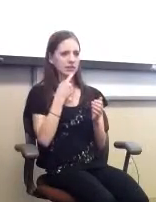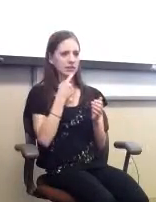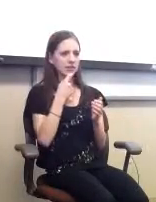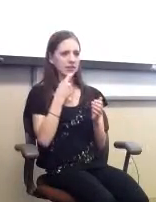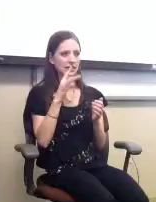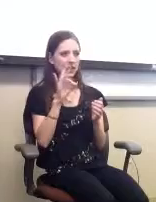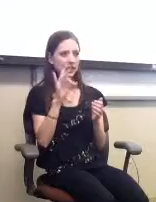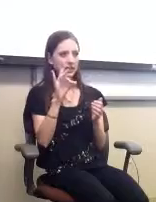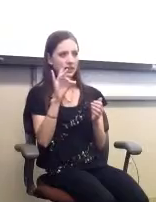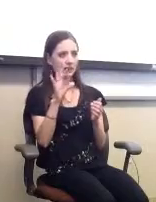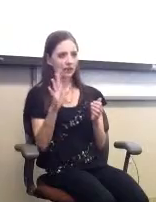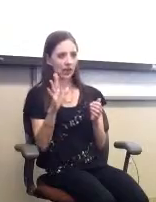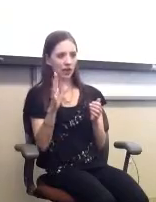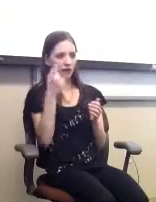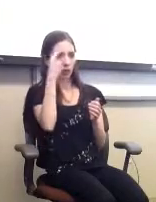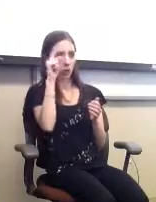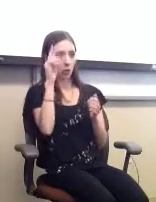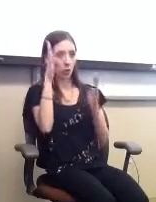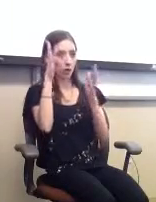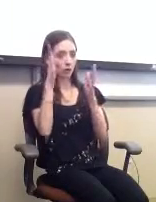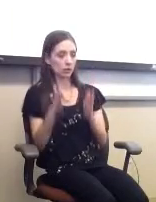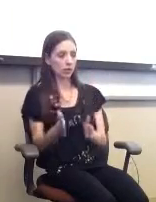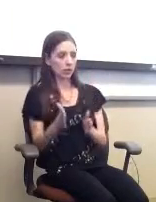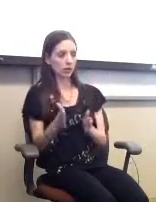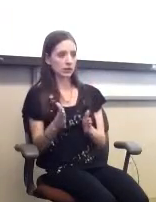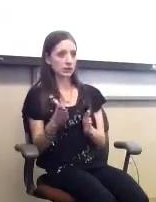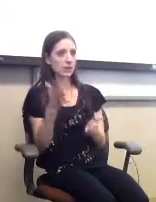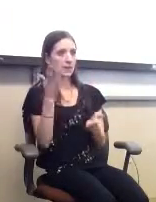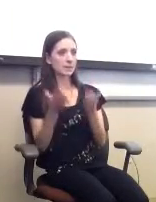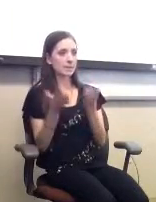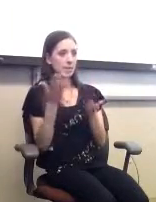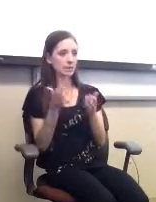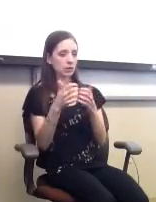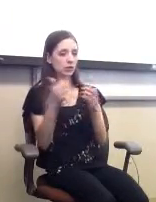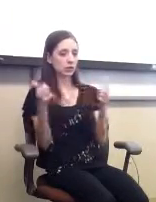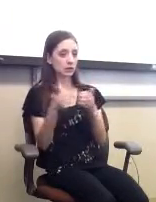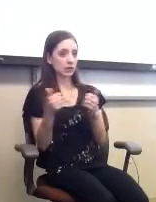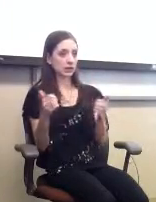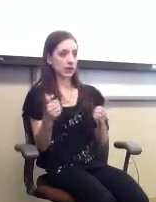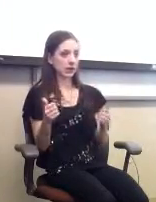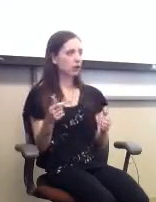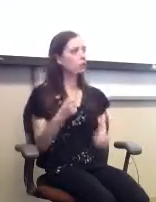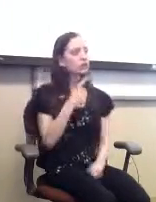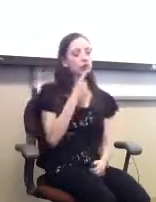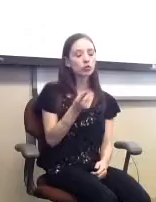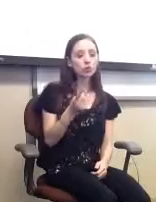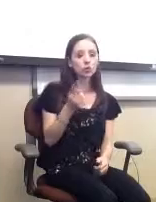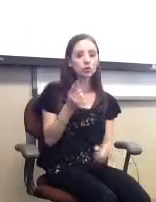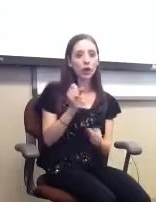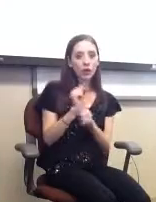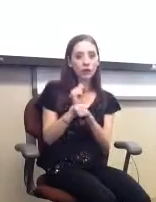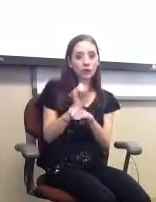we could split that up and you could give... Did you try making them ride the bus first? Yeah.